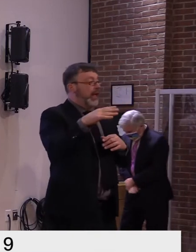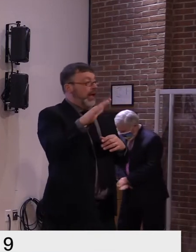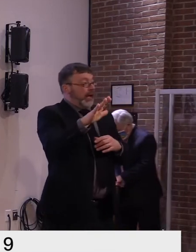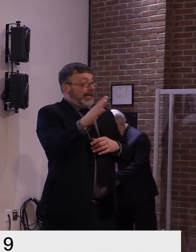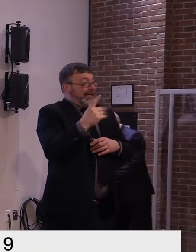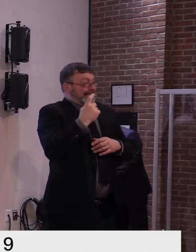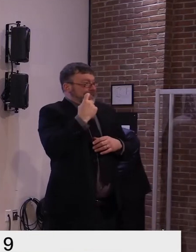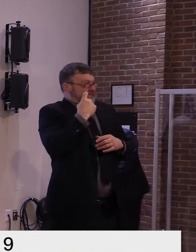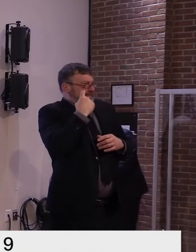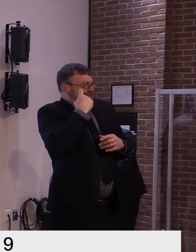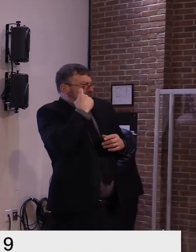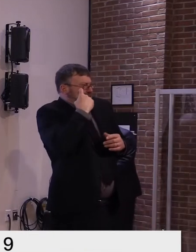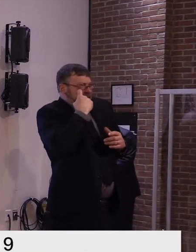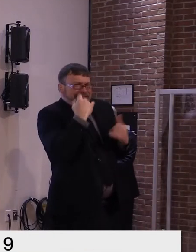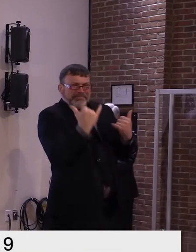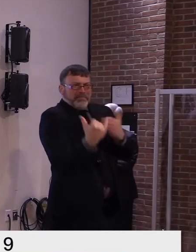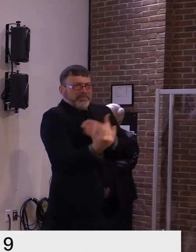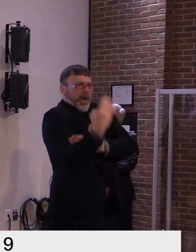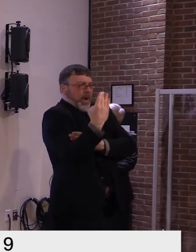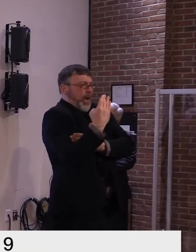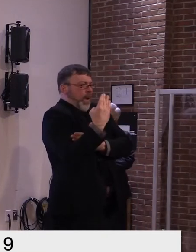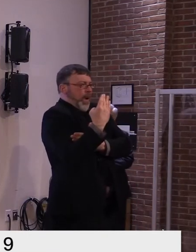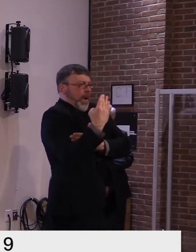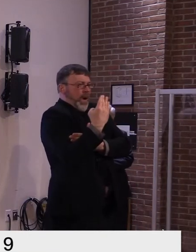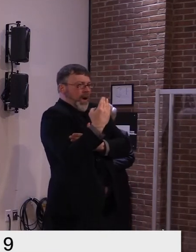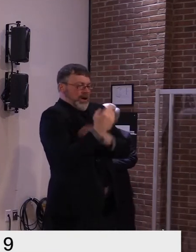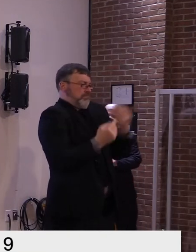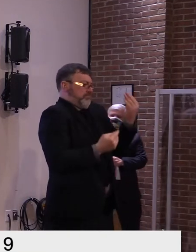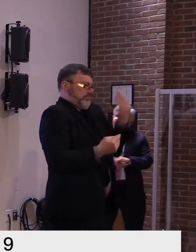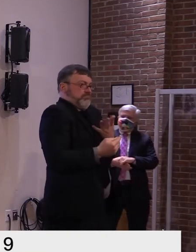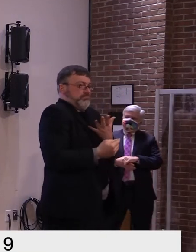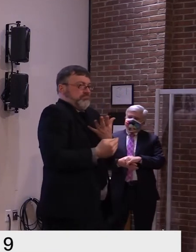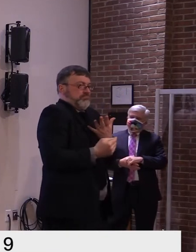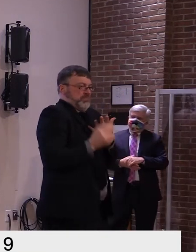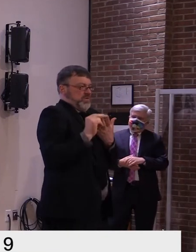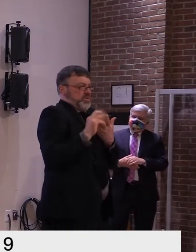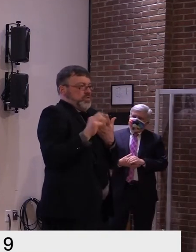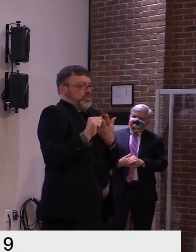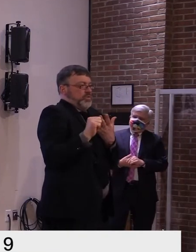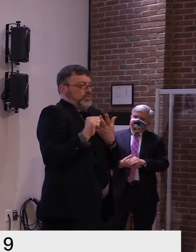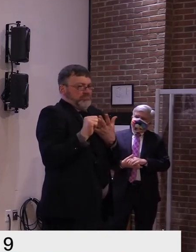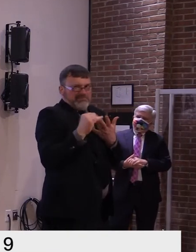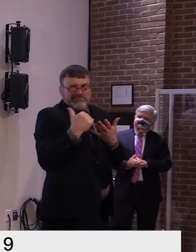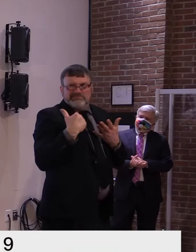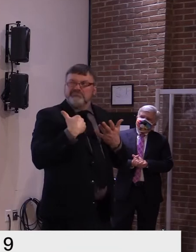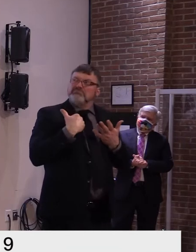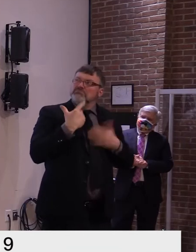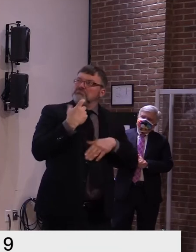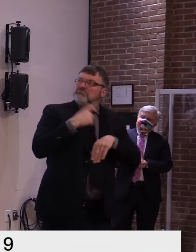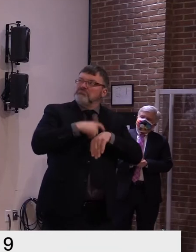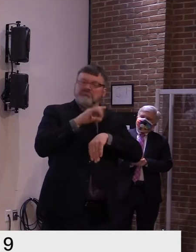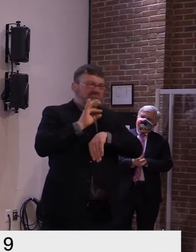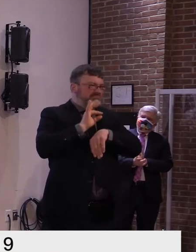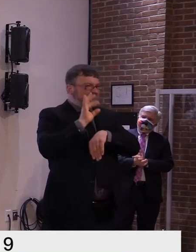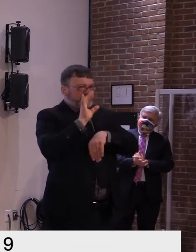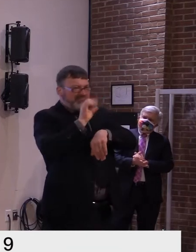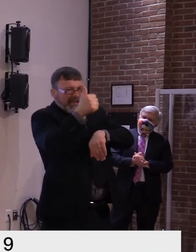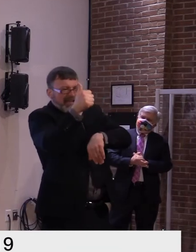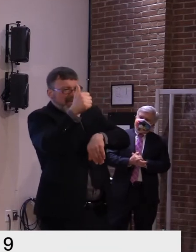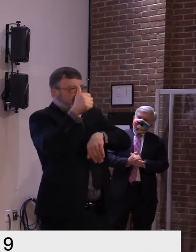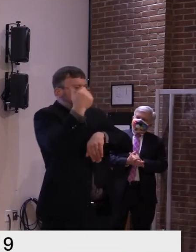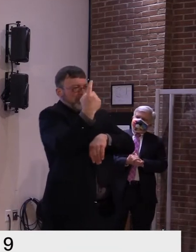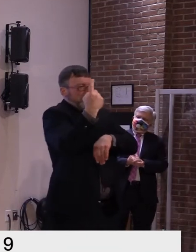kind of came across this morning within the last hour or two. So we don't have the fleshiness